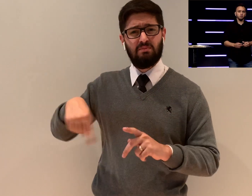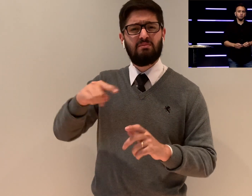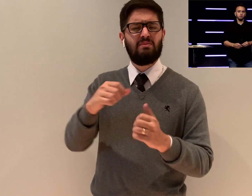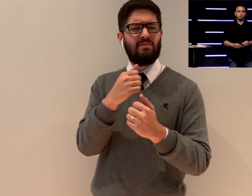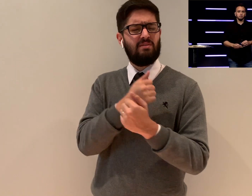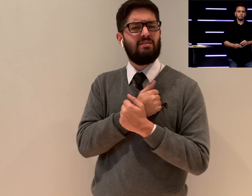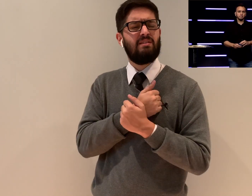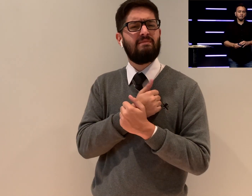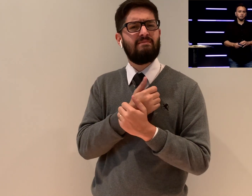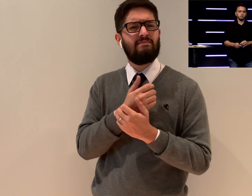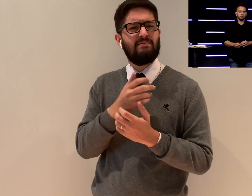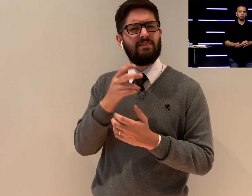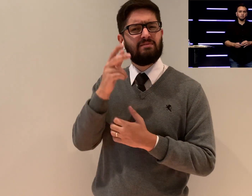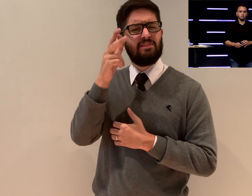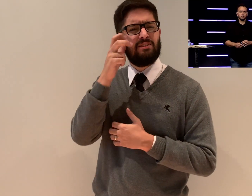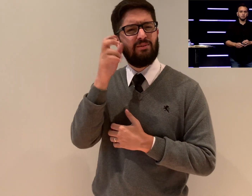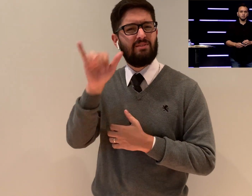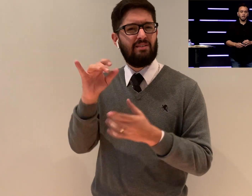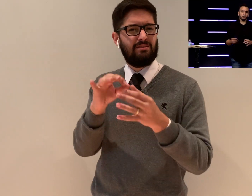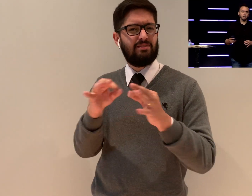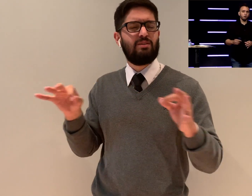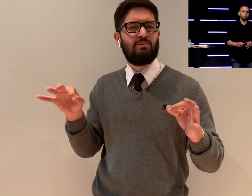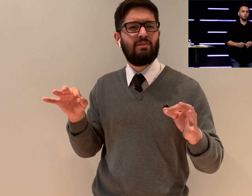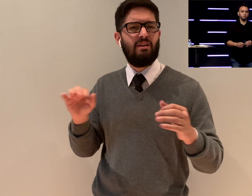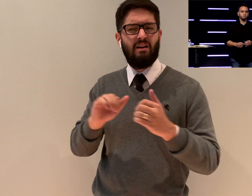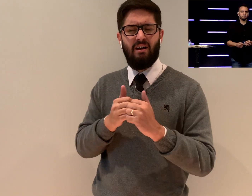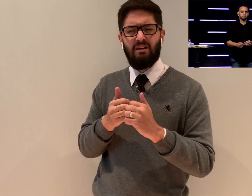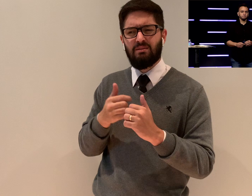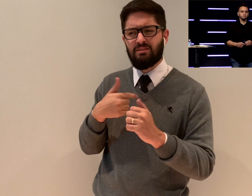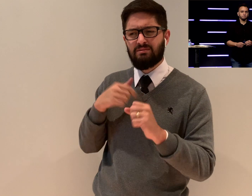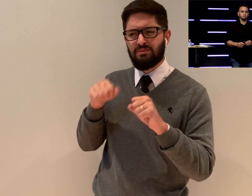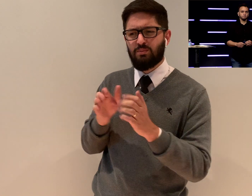hear that statement. How can I pray for you?